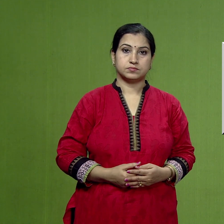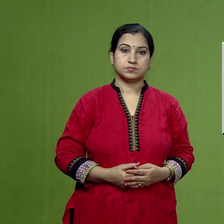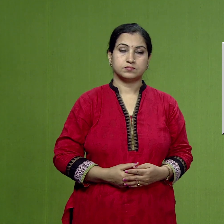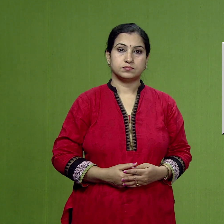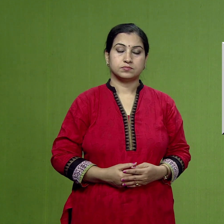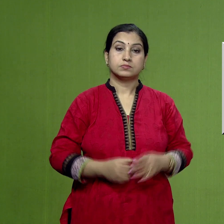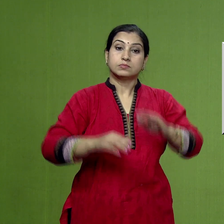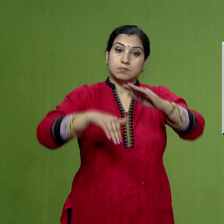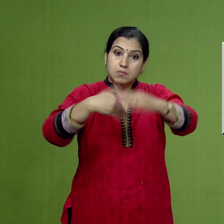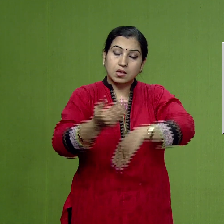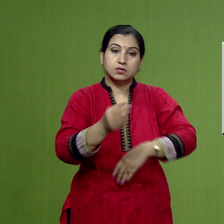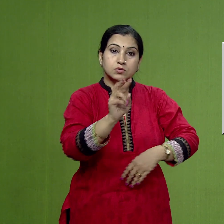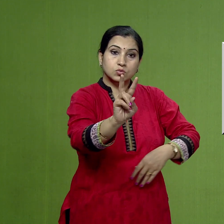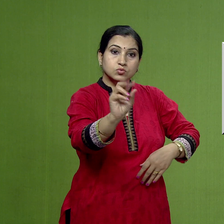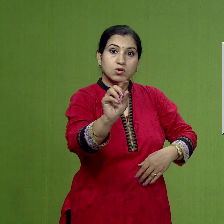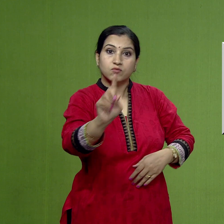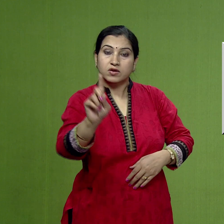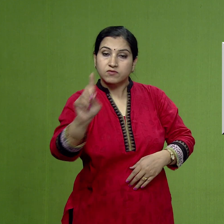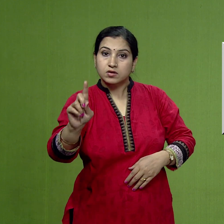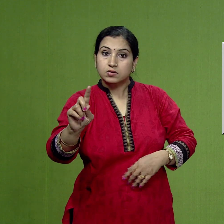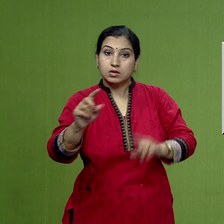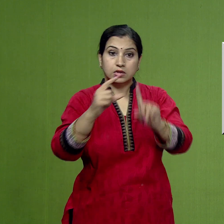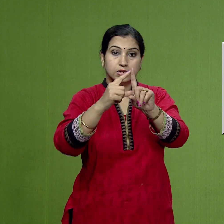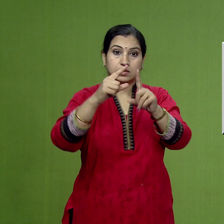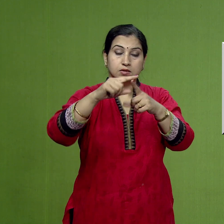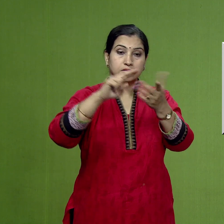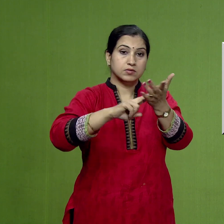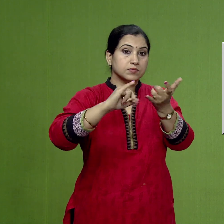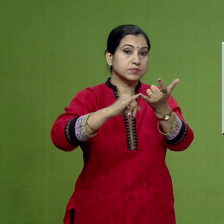In 2011, the density rose to